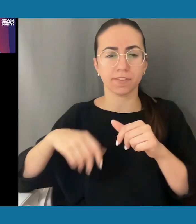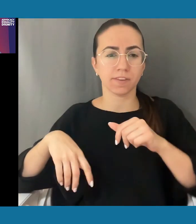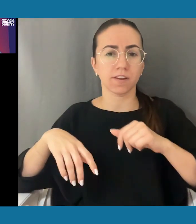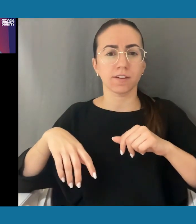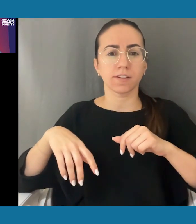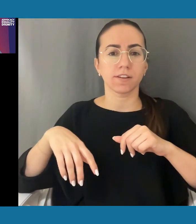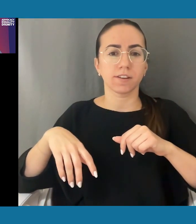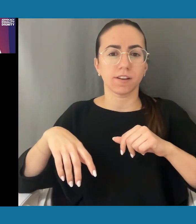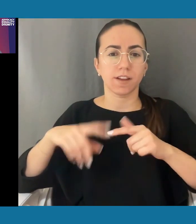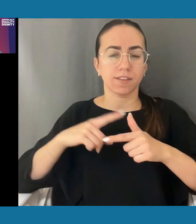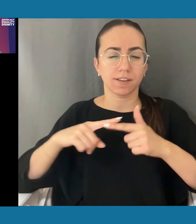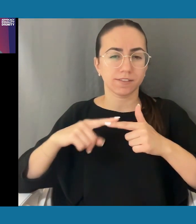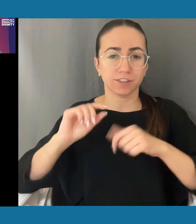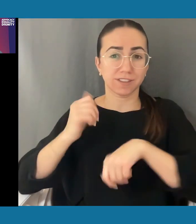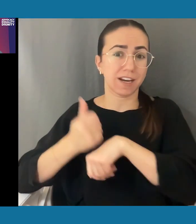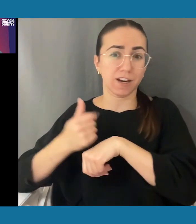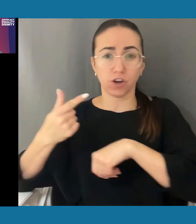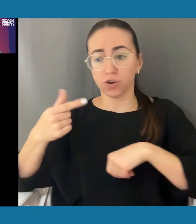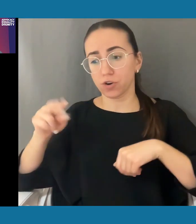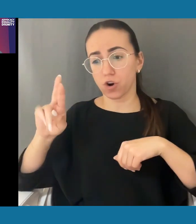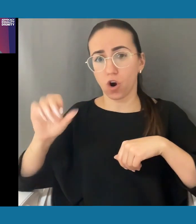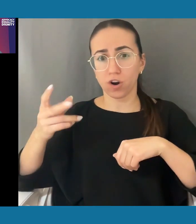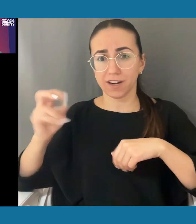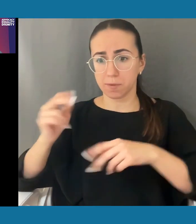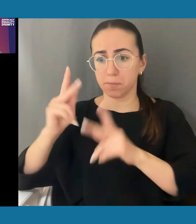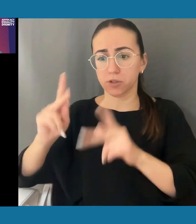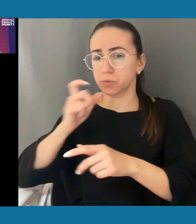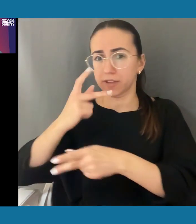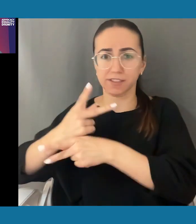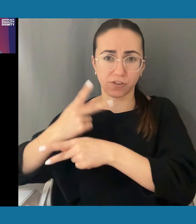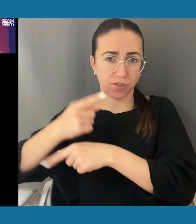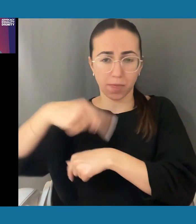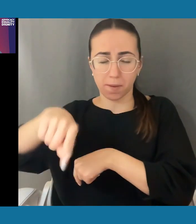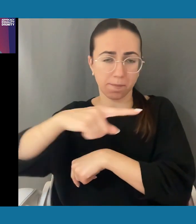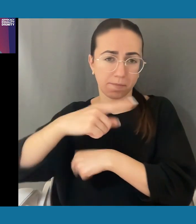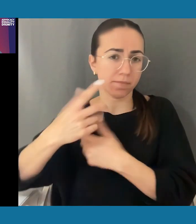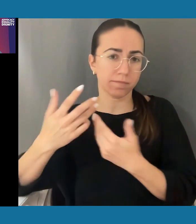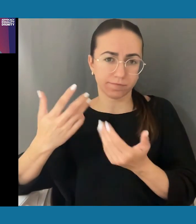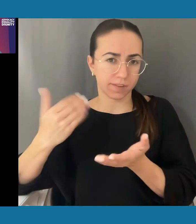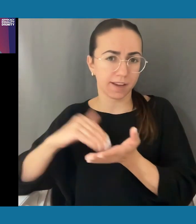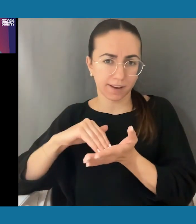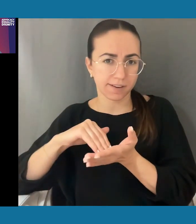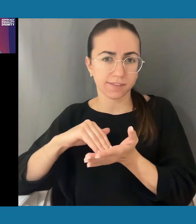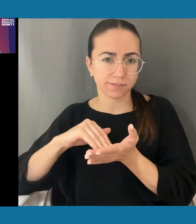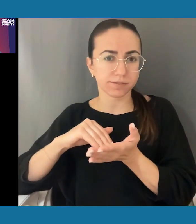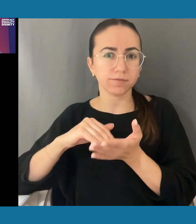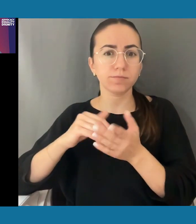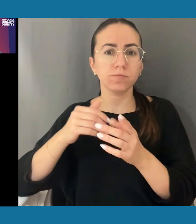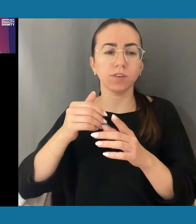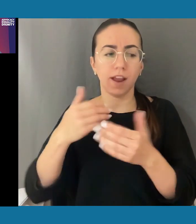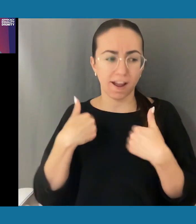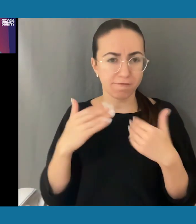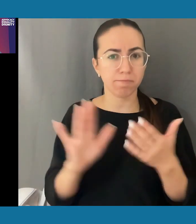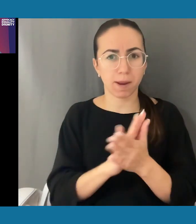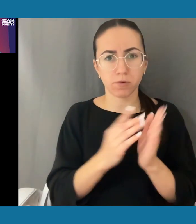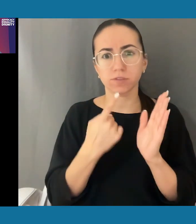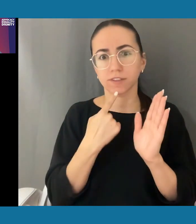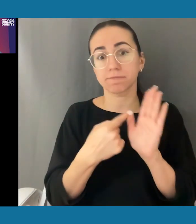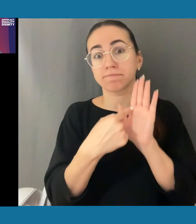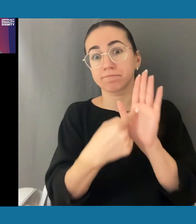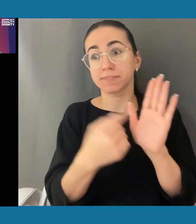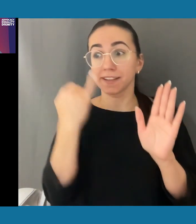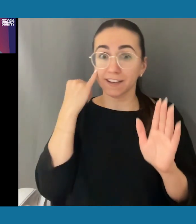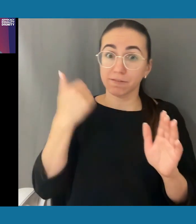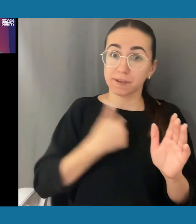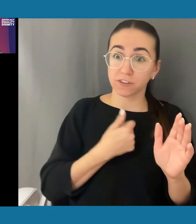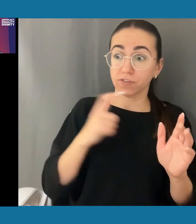guardian is just what it sounds like. You can, you know, execute a document that says, in the event I need a